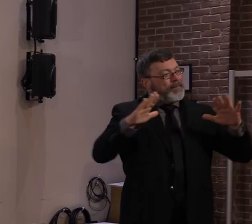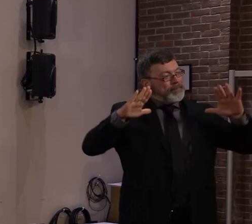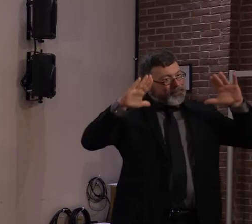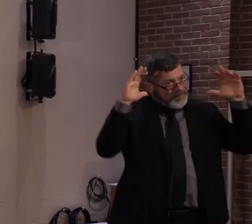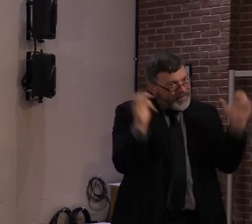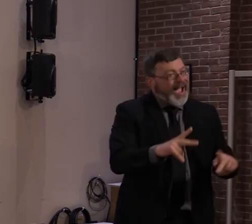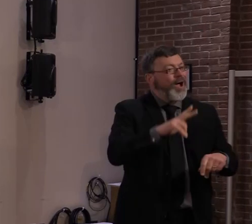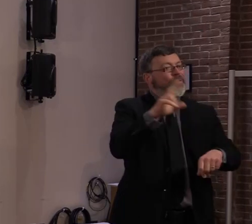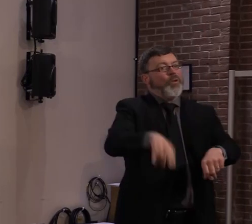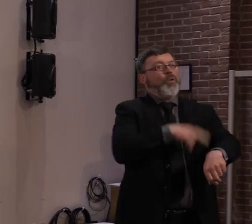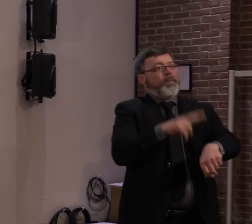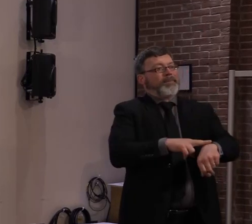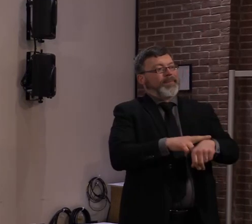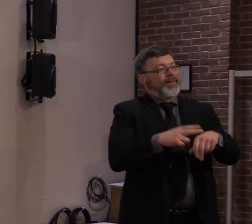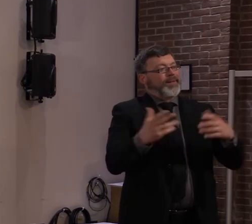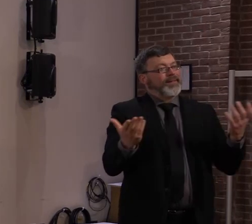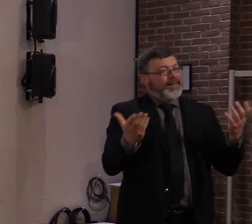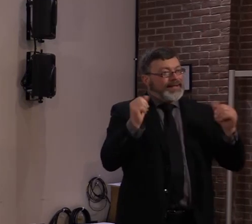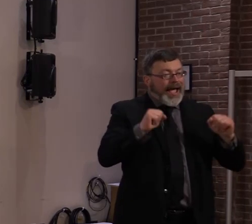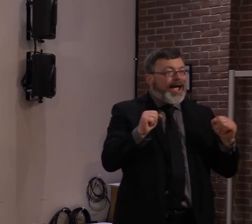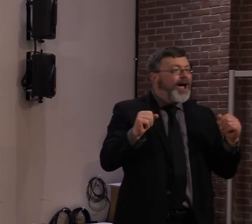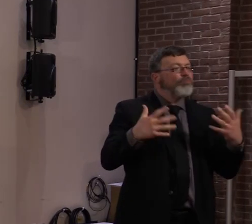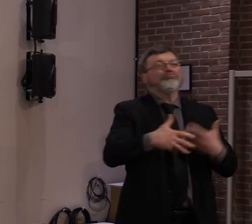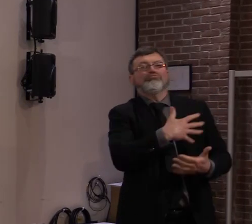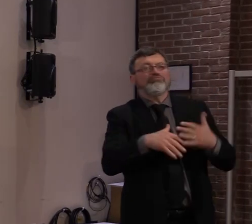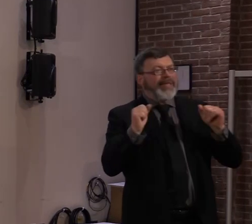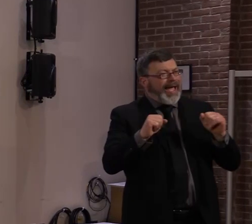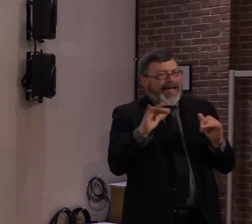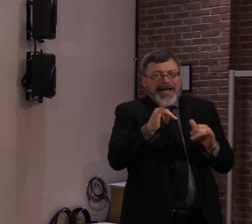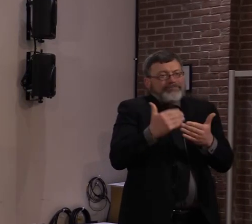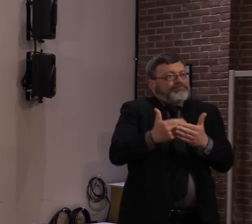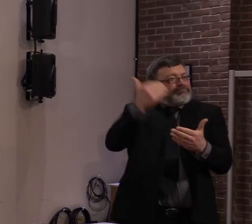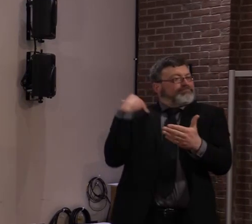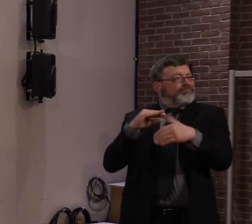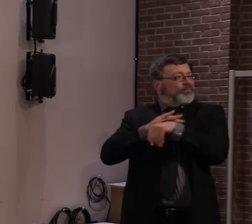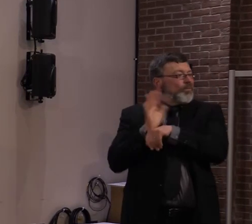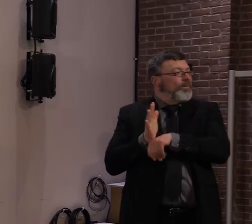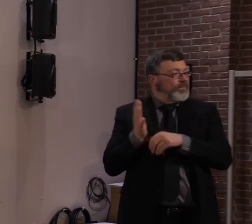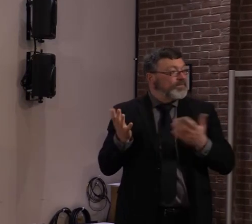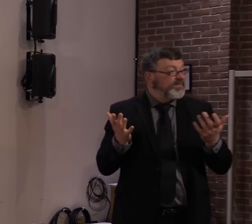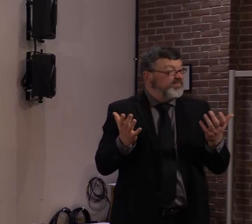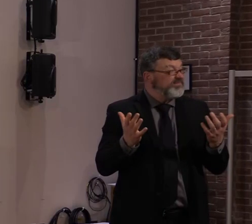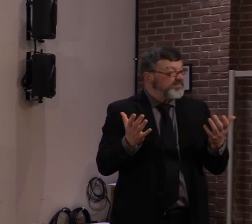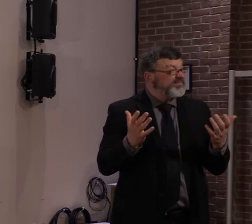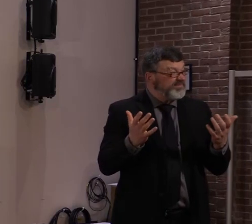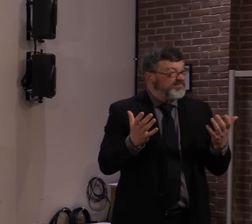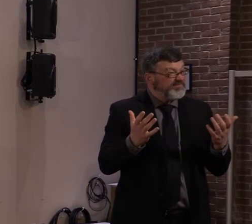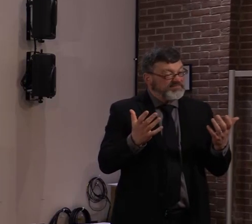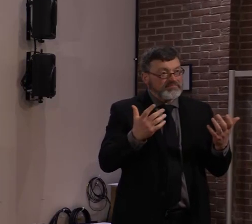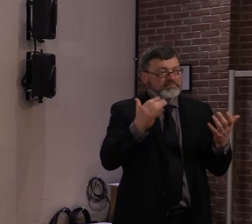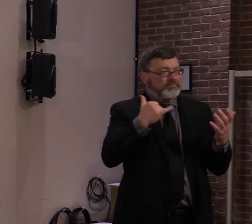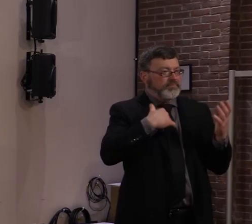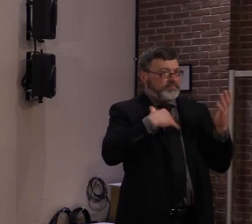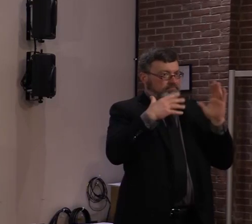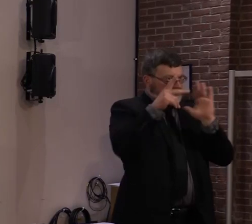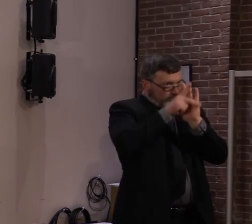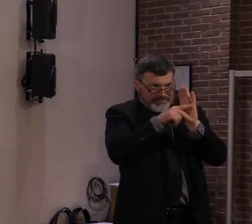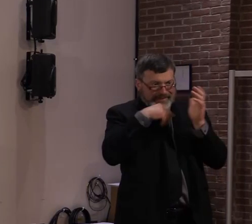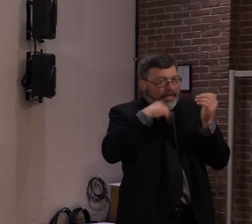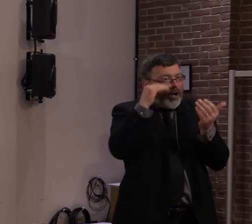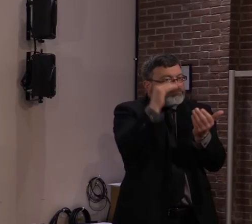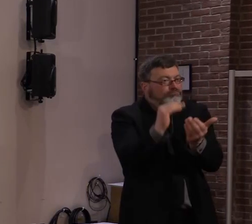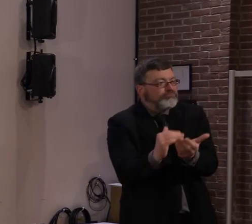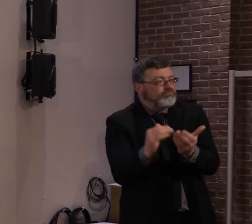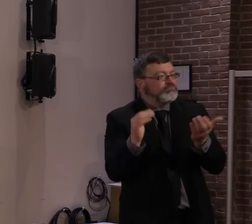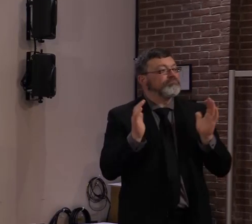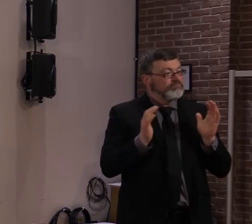heard. So following those same guiding principles, we are ready to adjust our own mask requirements for when